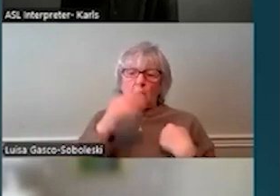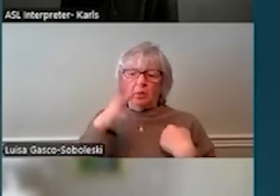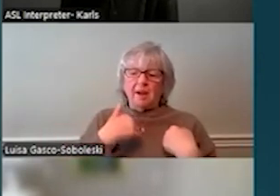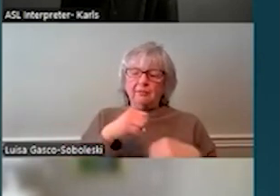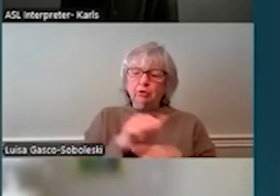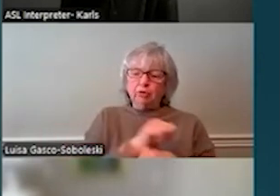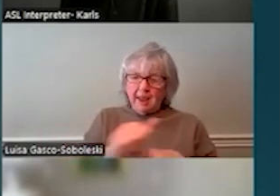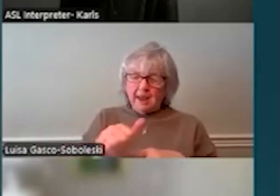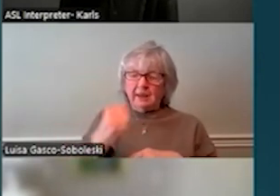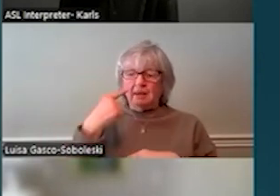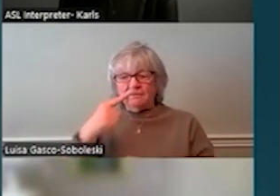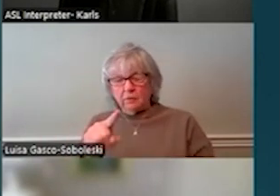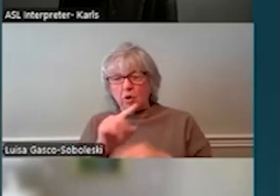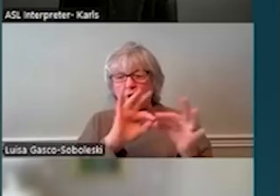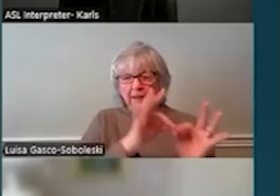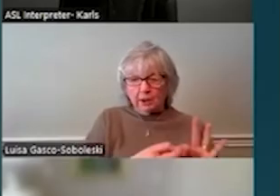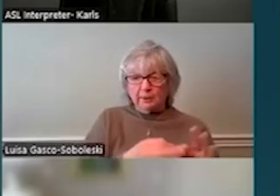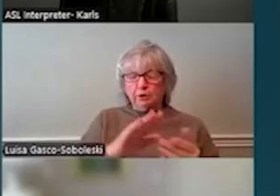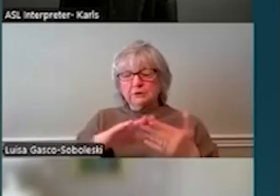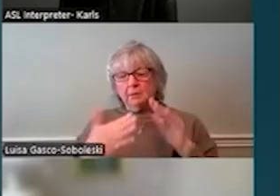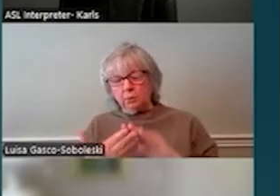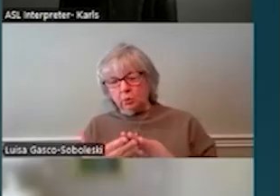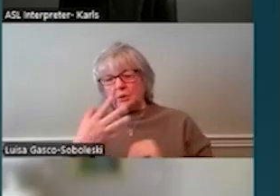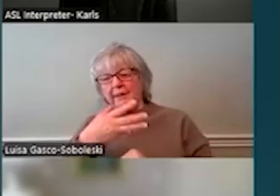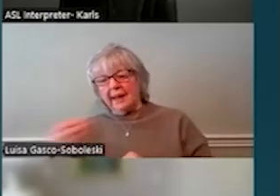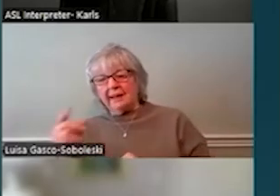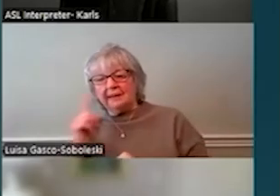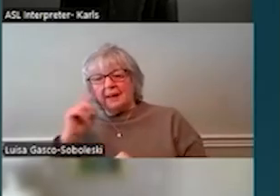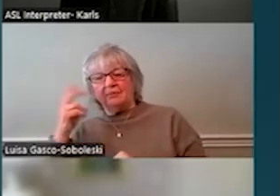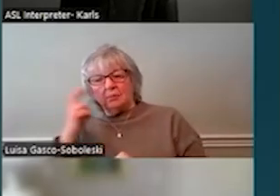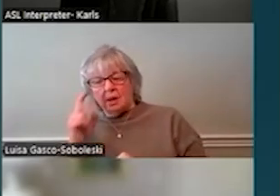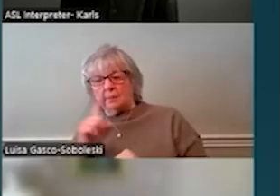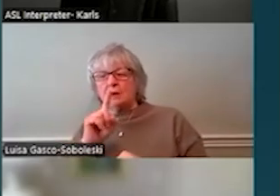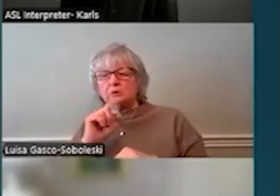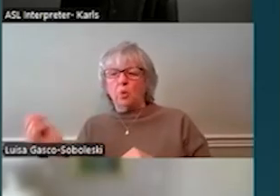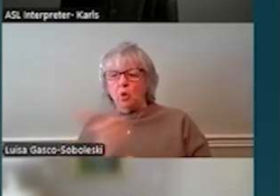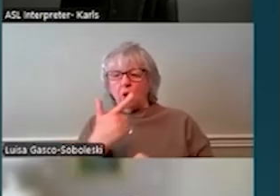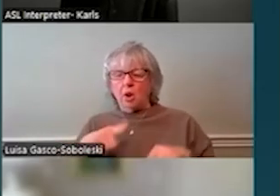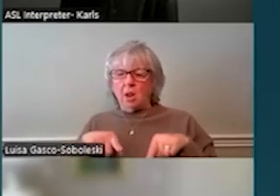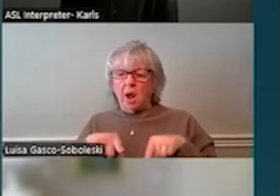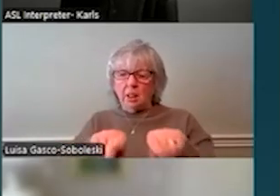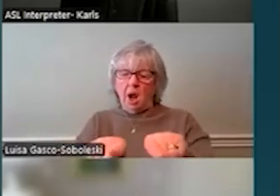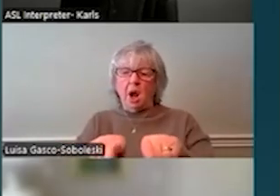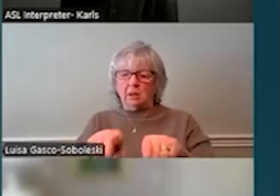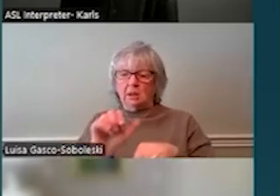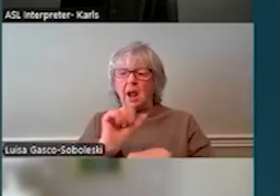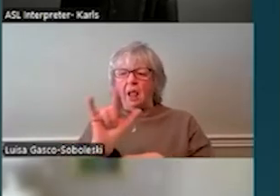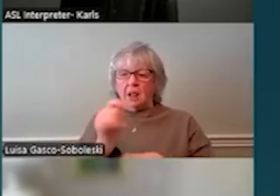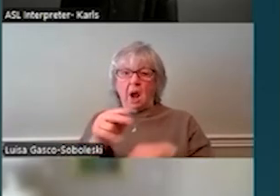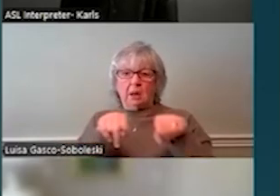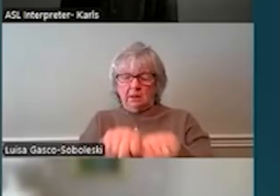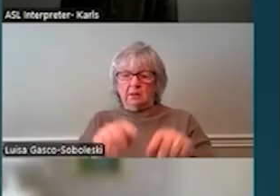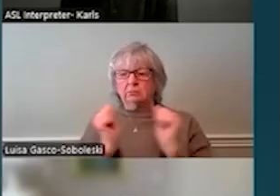own preferences. We'll have trainings for interpreters, for the community, and for the deafblind